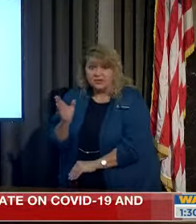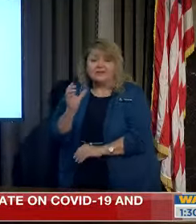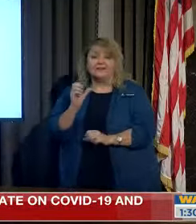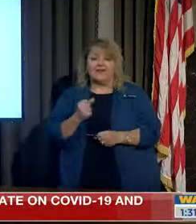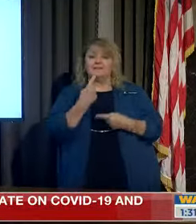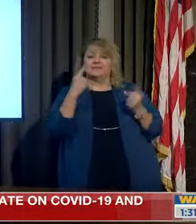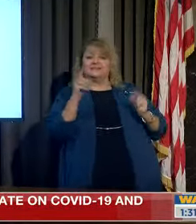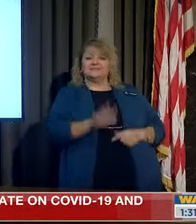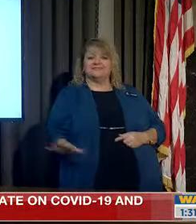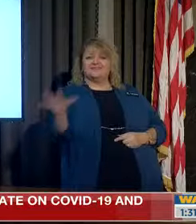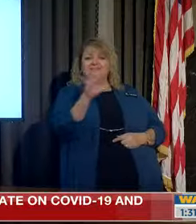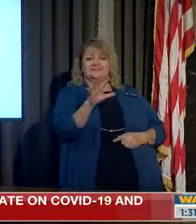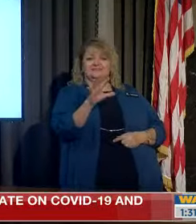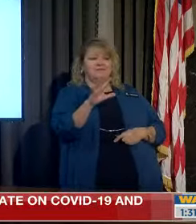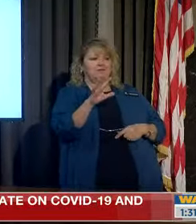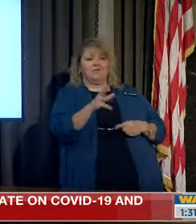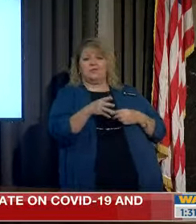neighbors vaccinated.